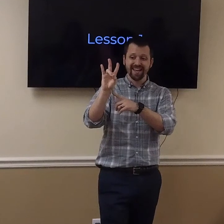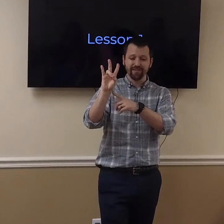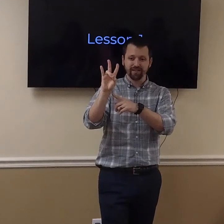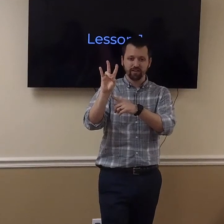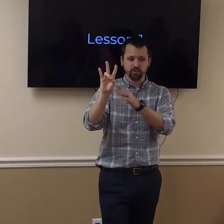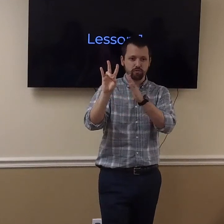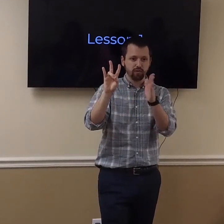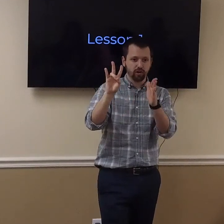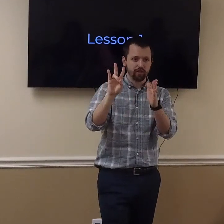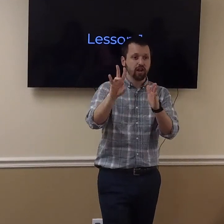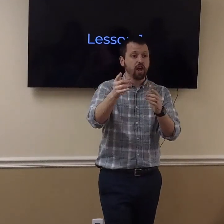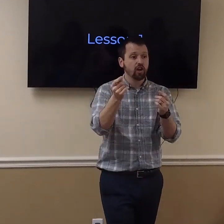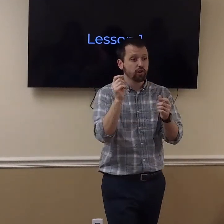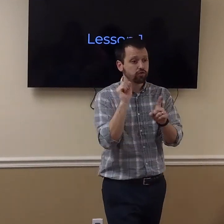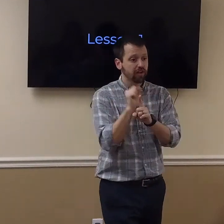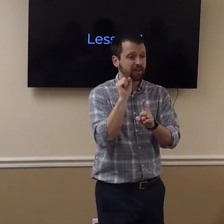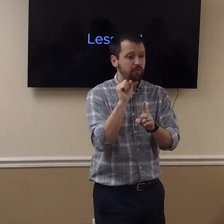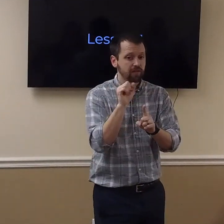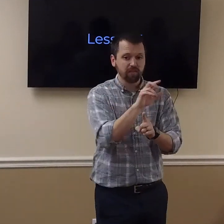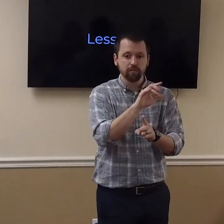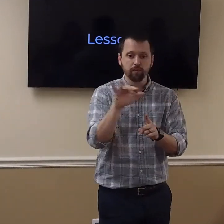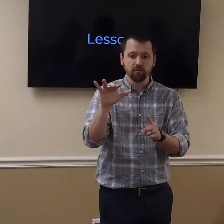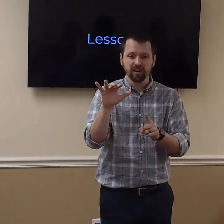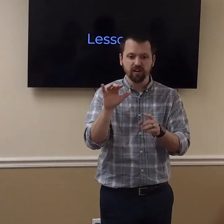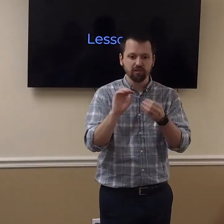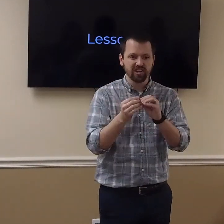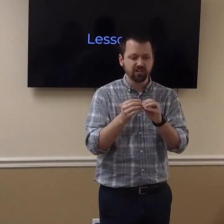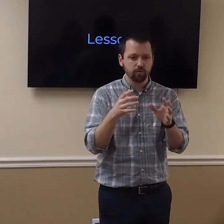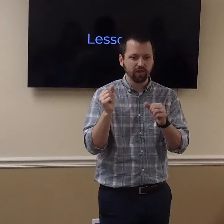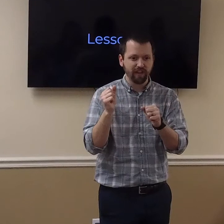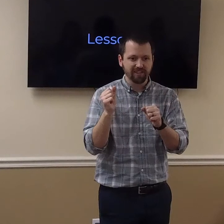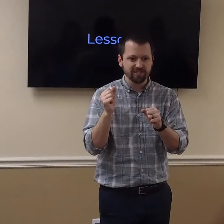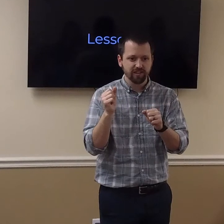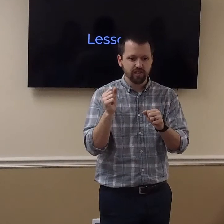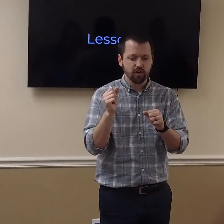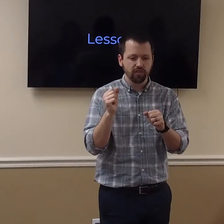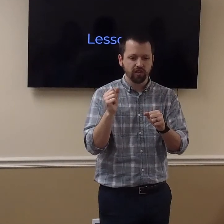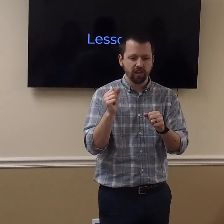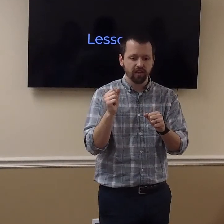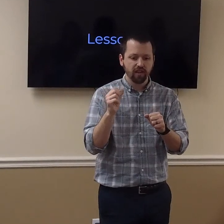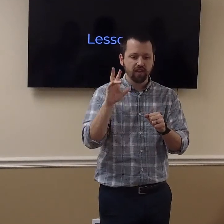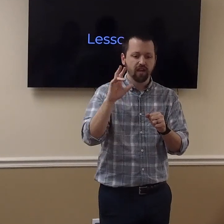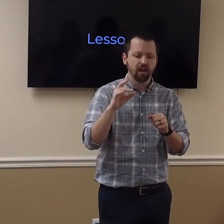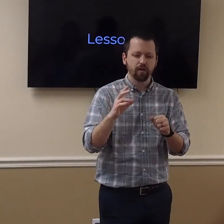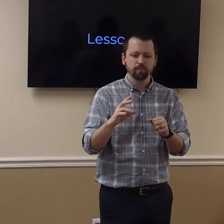7. You just move one over. A little trick is when someone's spitting numbers out at you really fast. You know, when they're like,